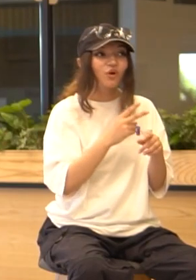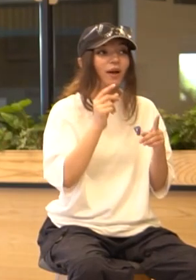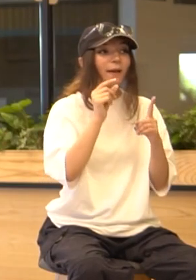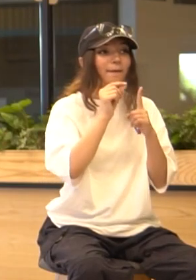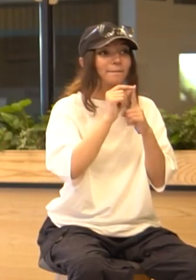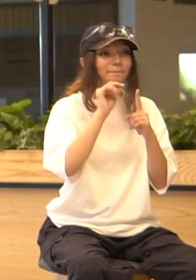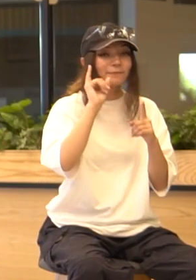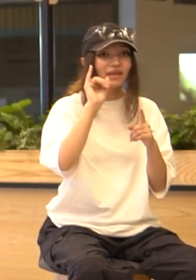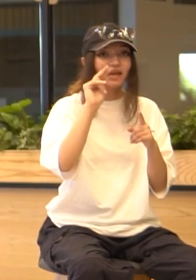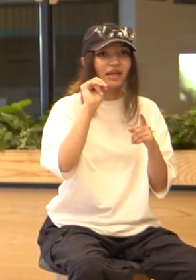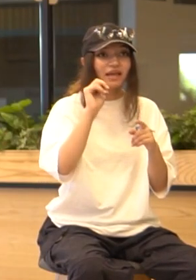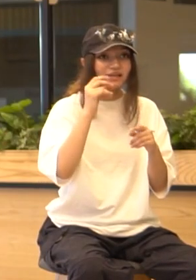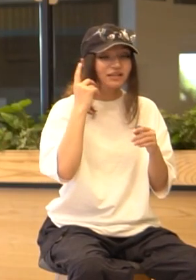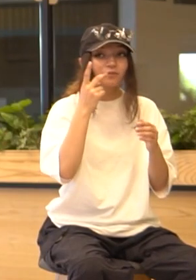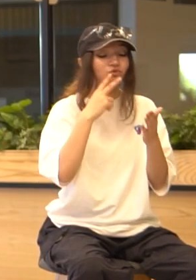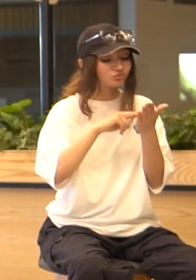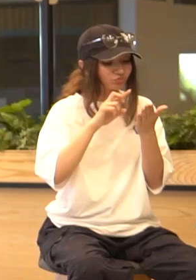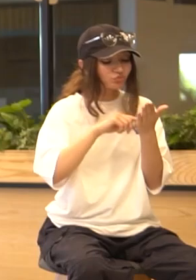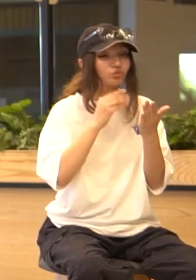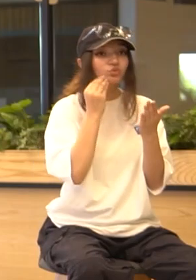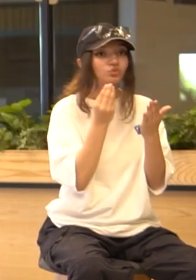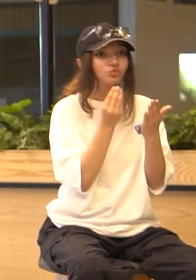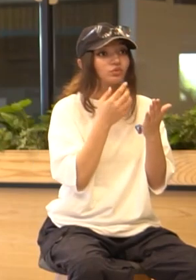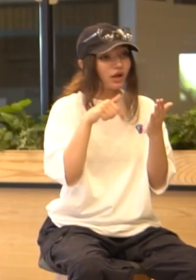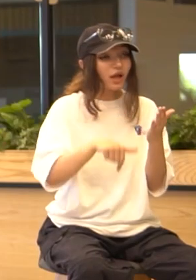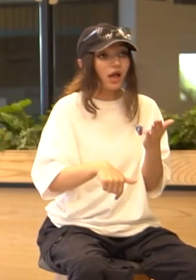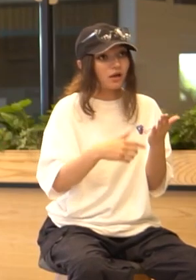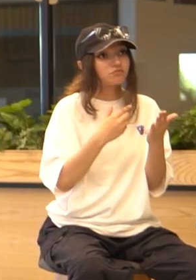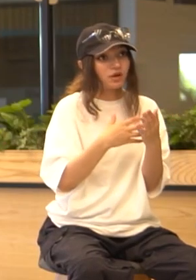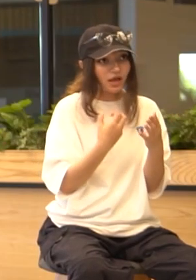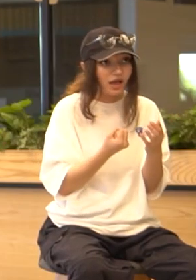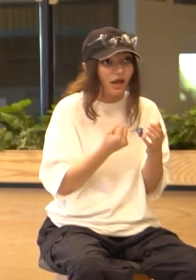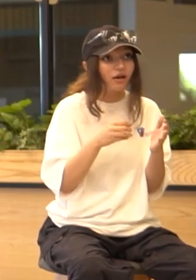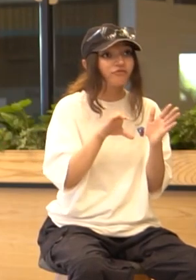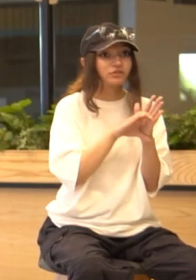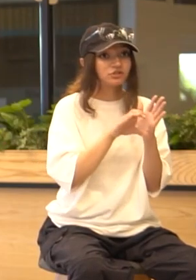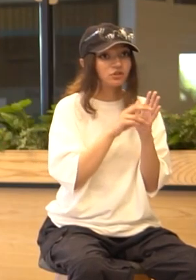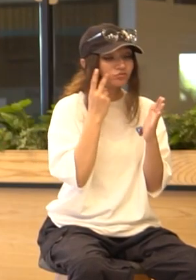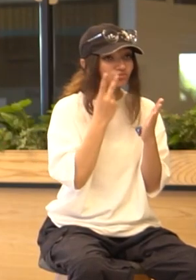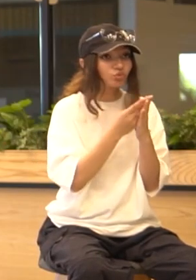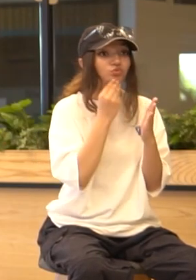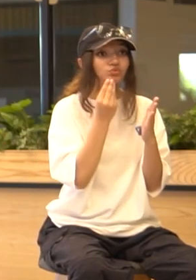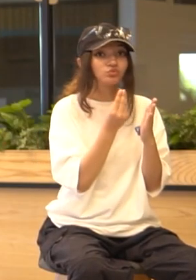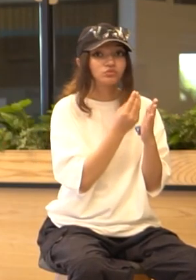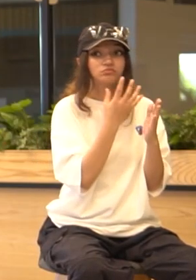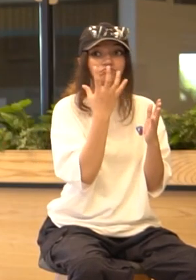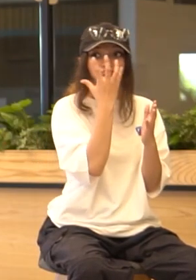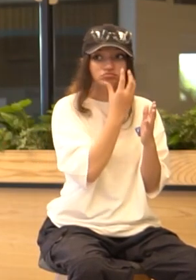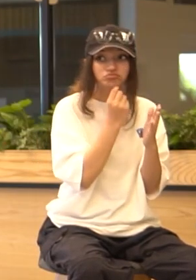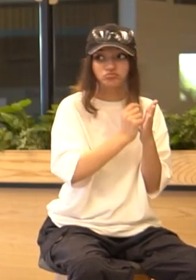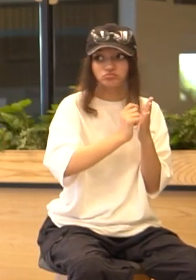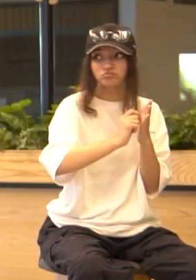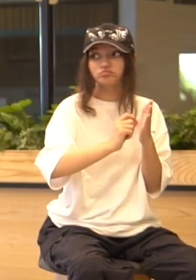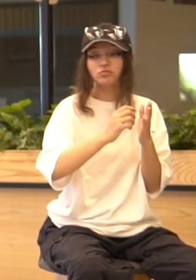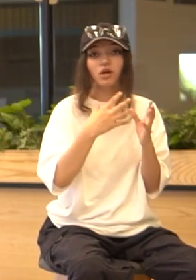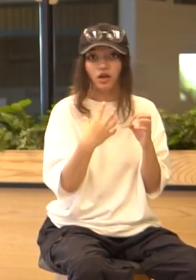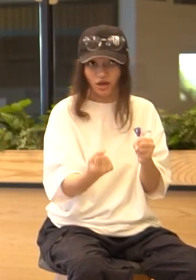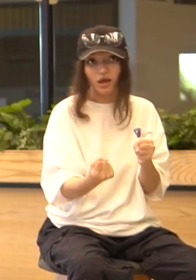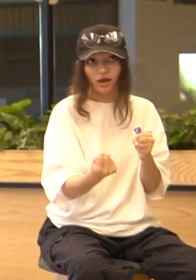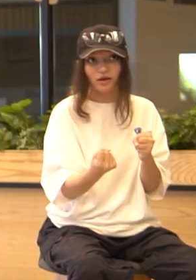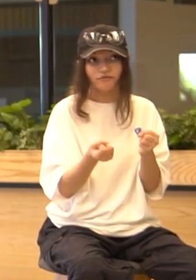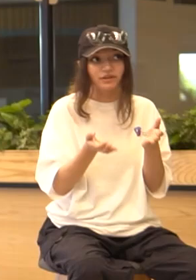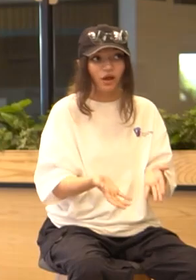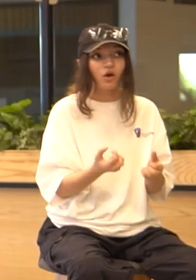typography, you will find really good examples. If you look through Instagram, you will find like people doing great work in there.